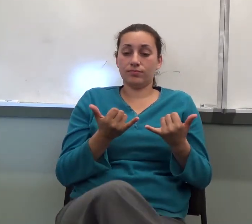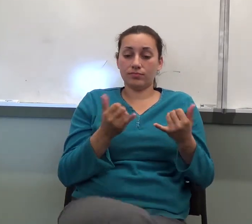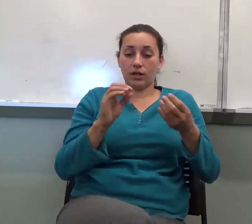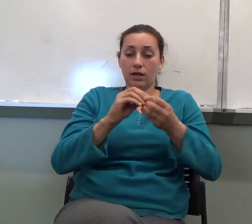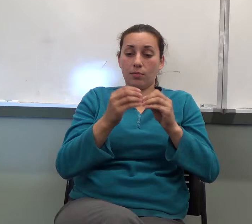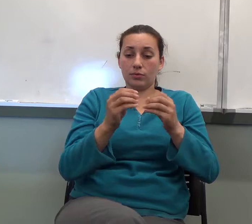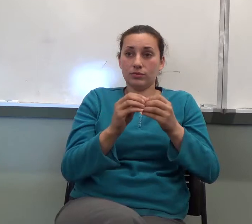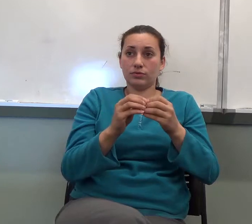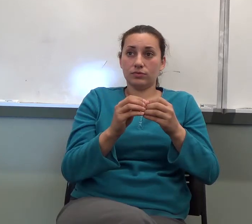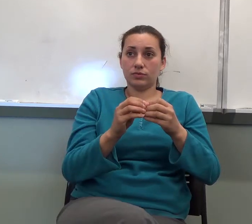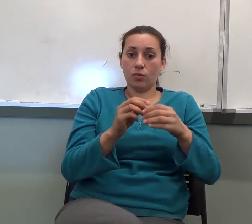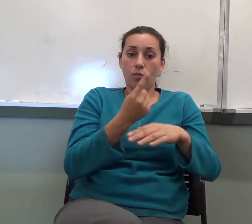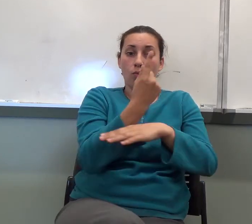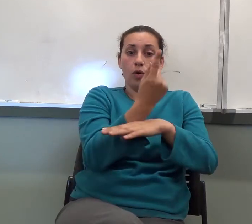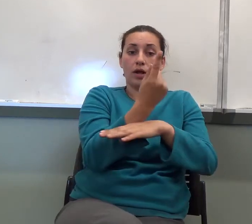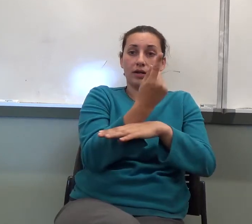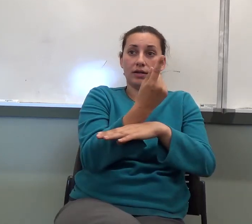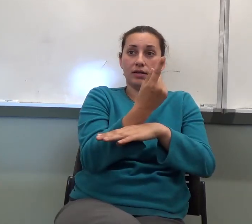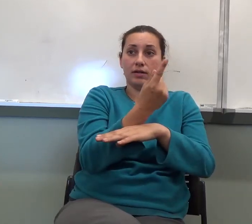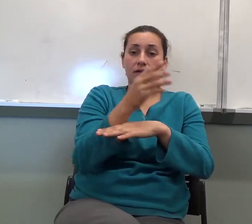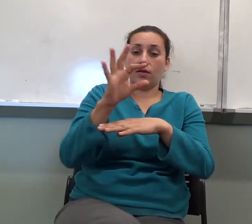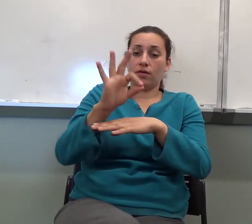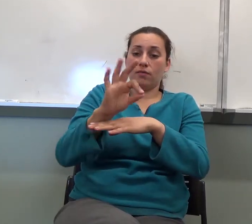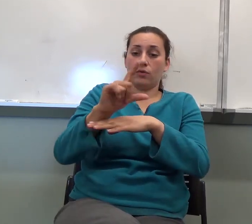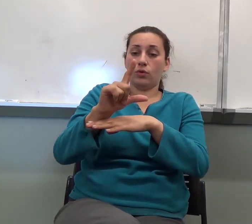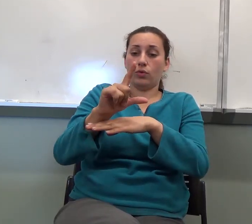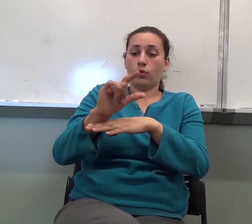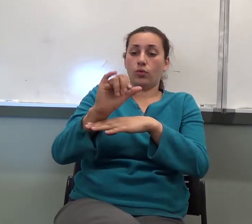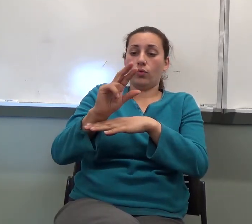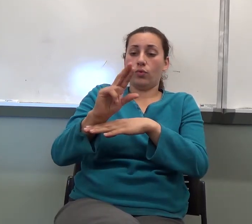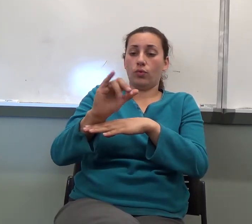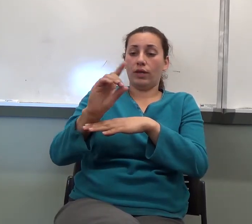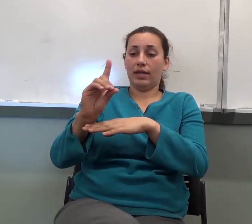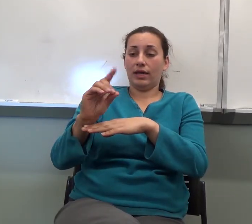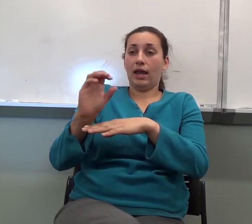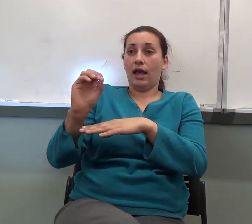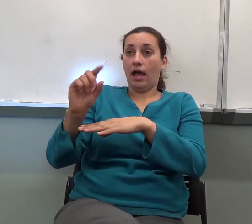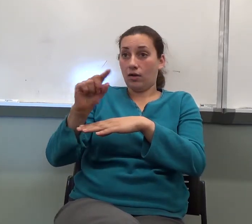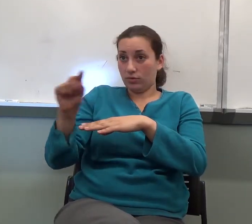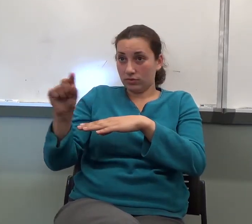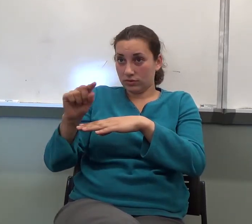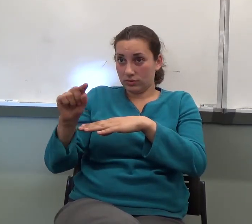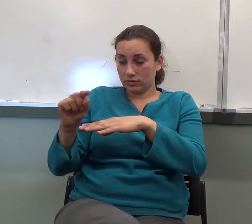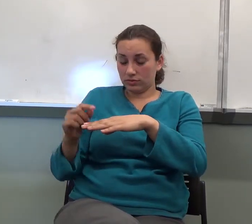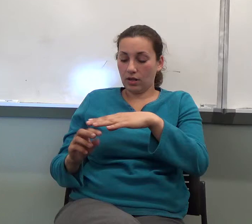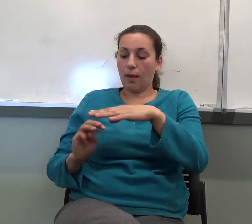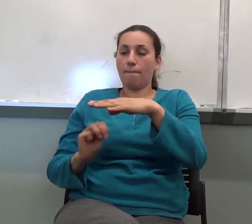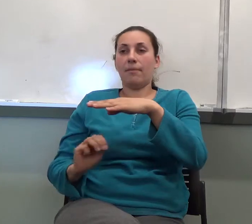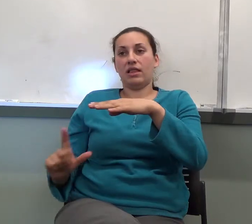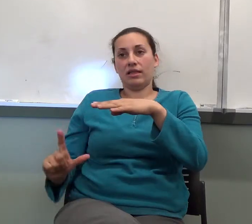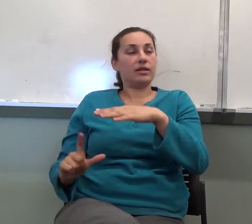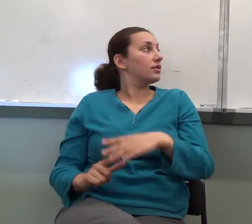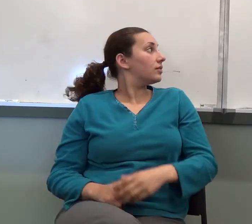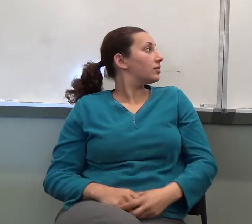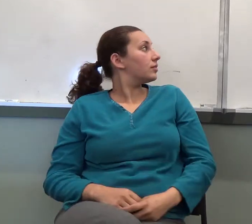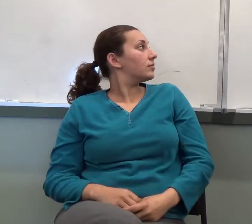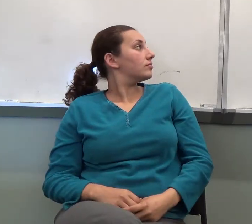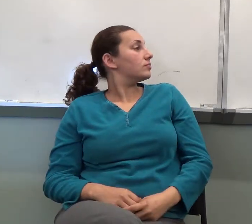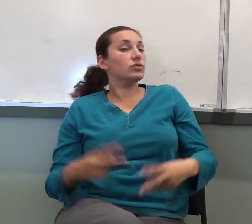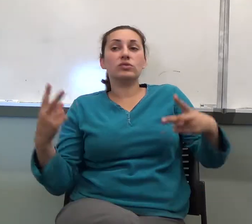milliliters. So we're changing this into a kind of fraction which actually only multiplies this by 1. Technically, it's